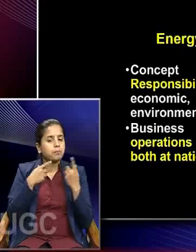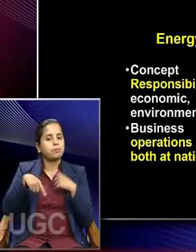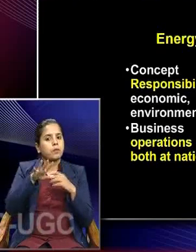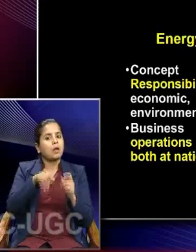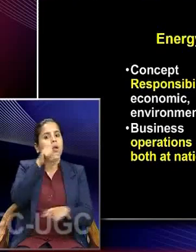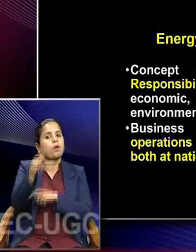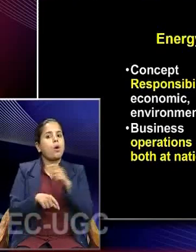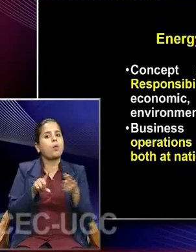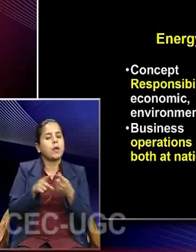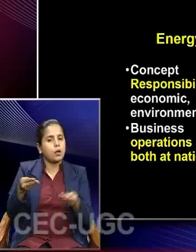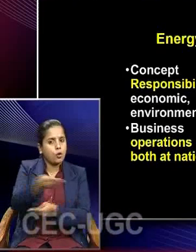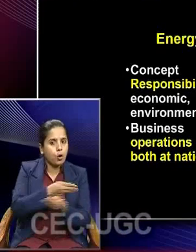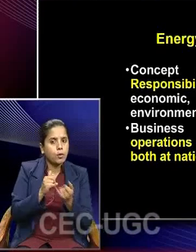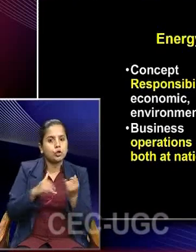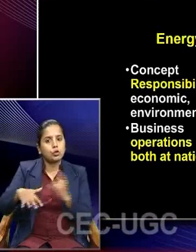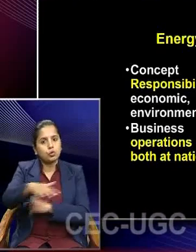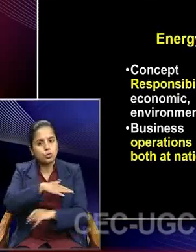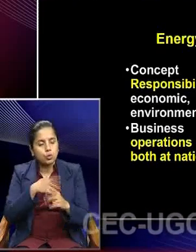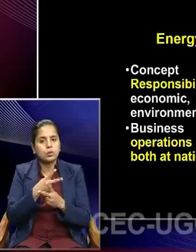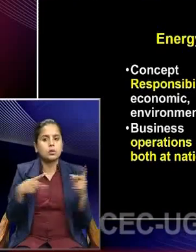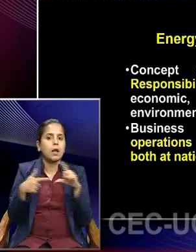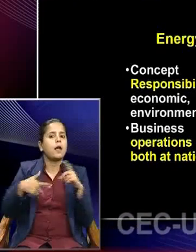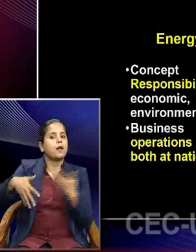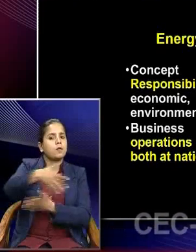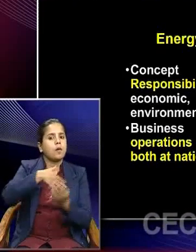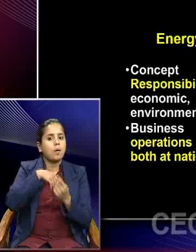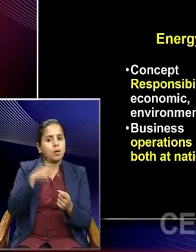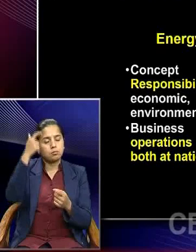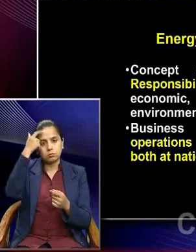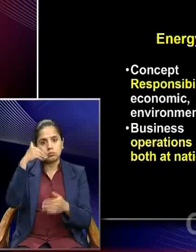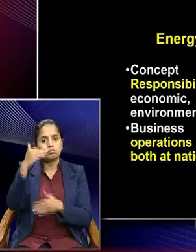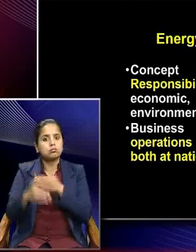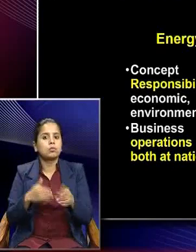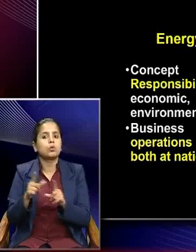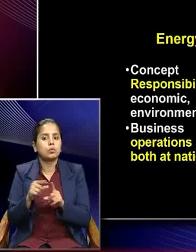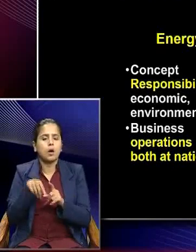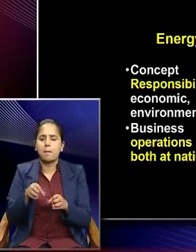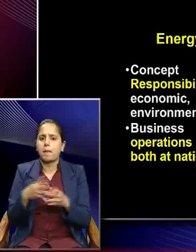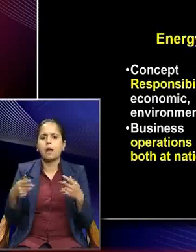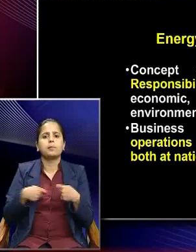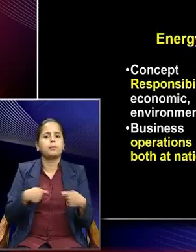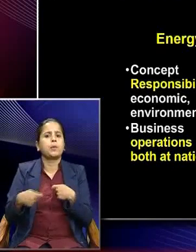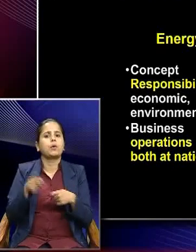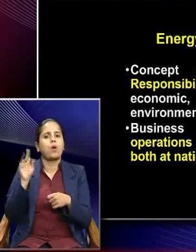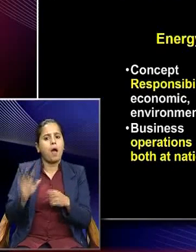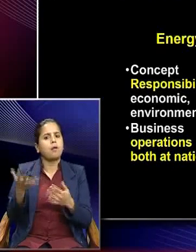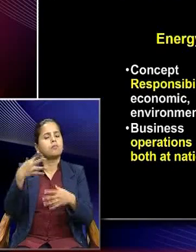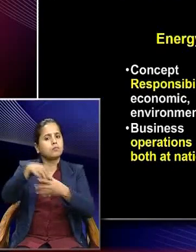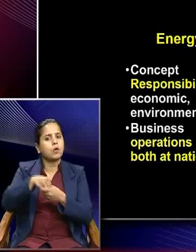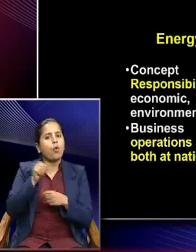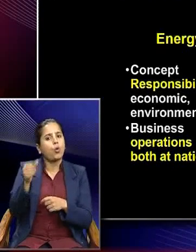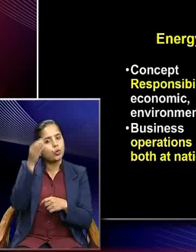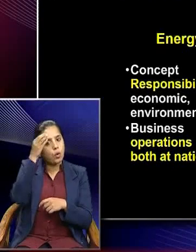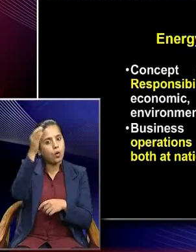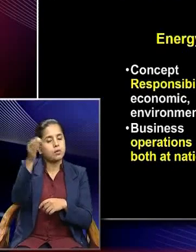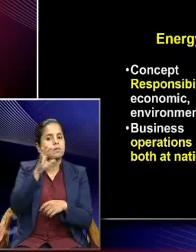incorporates economic, social and environmental dimension and consciousness. A lot of businesses have integrated this concept in